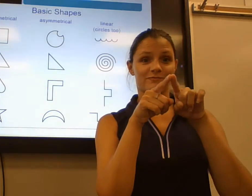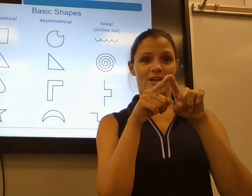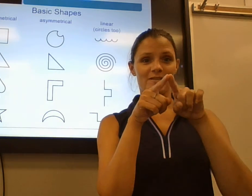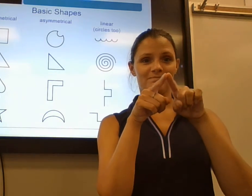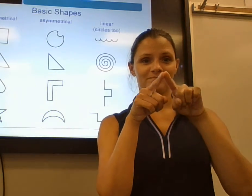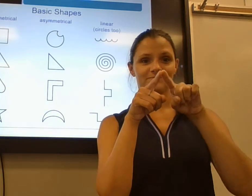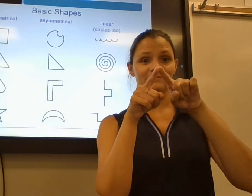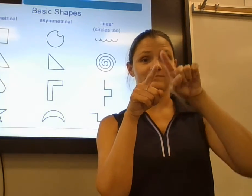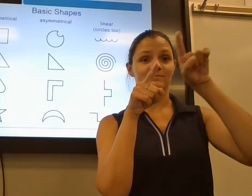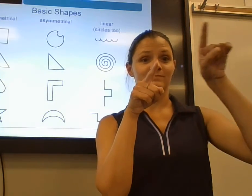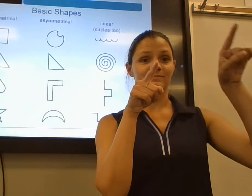ready?